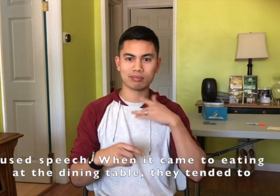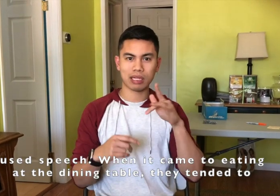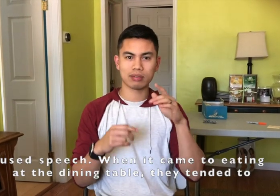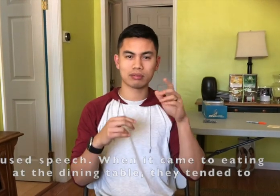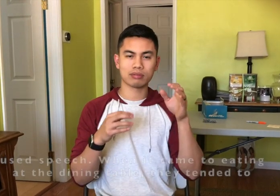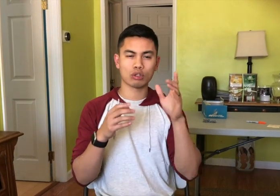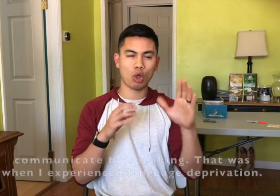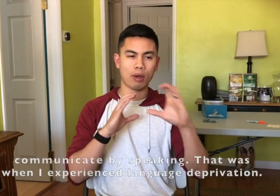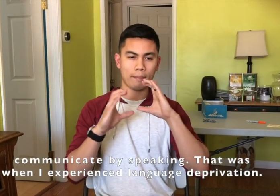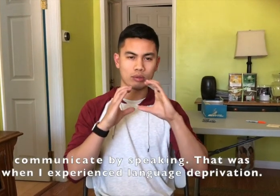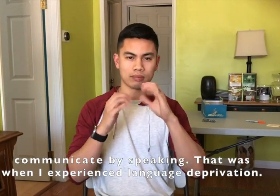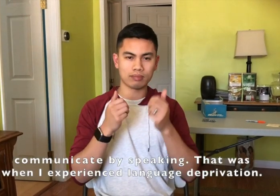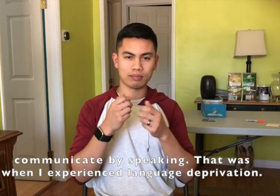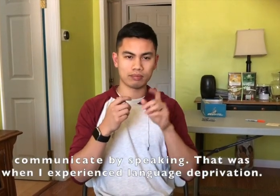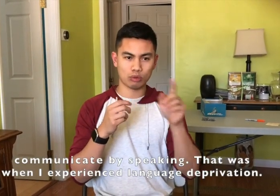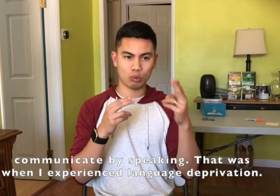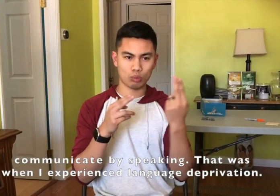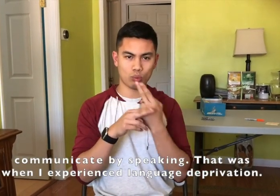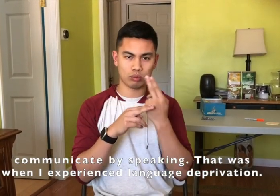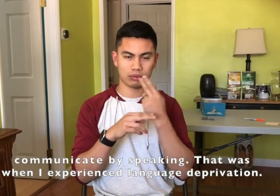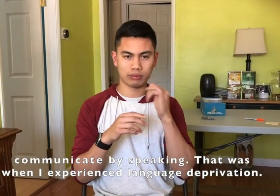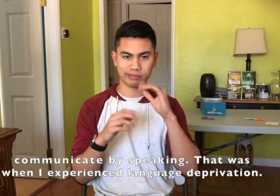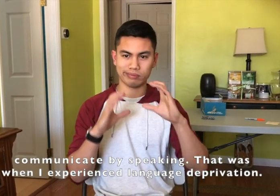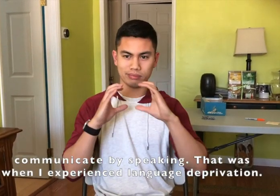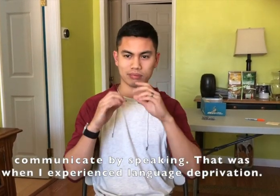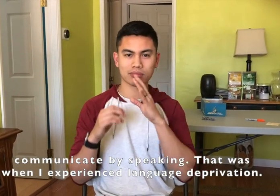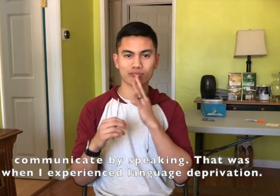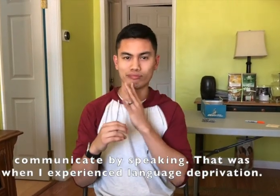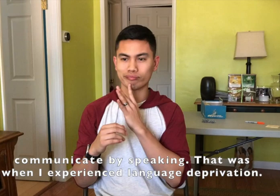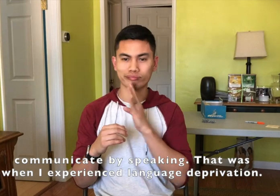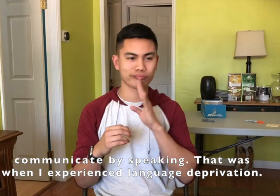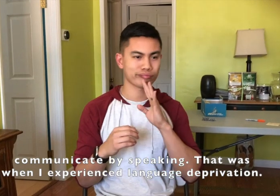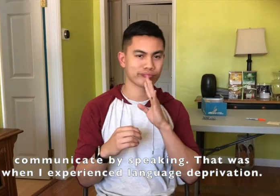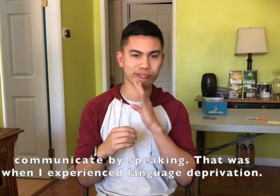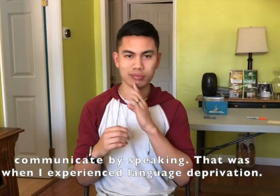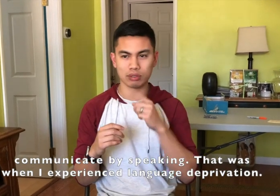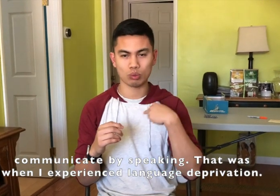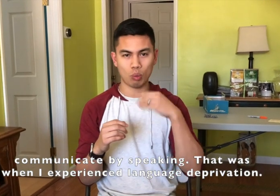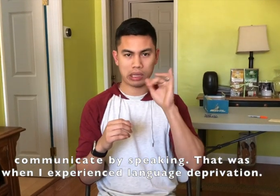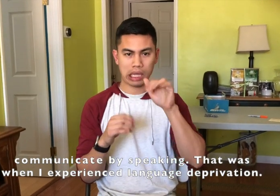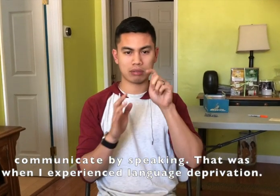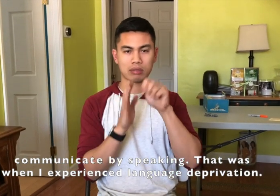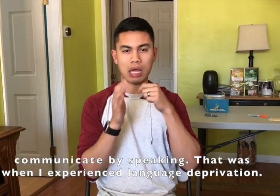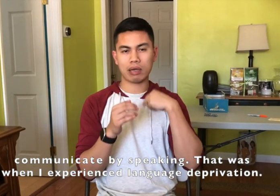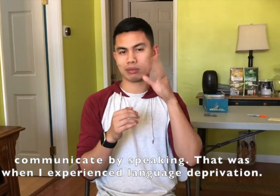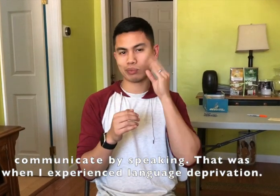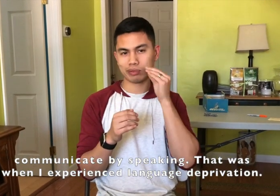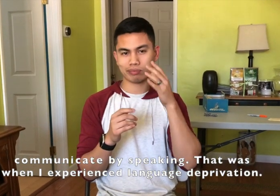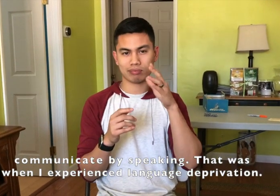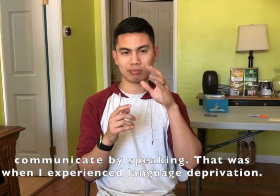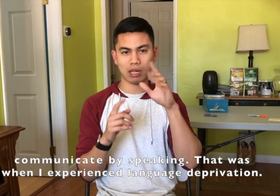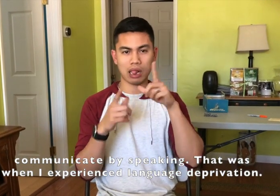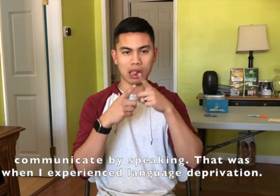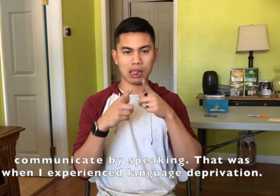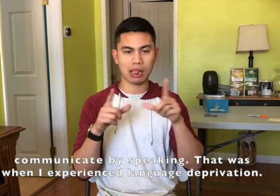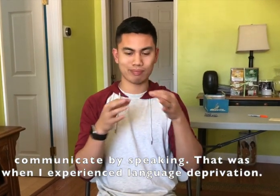they tended to communicate by speaking, and that was when I experienced language deprivation.